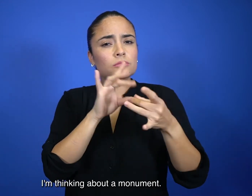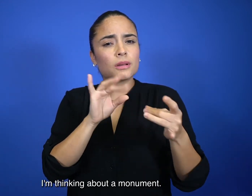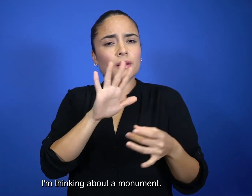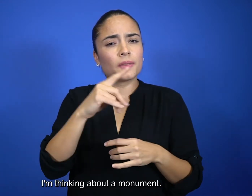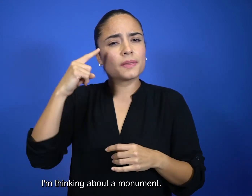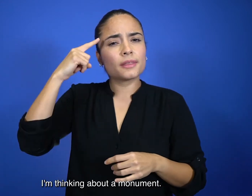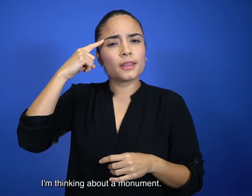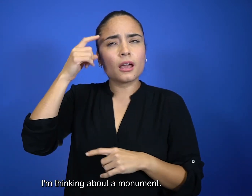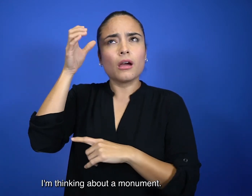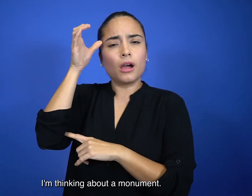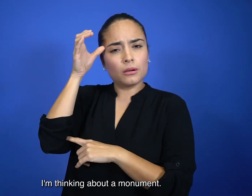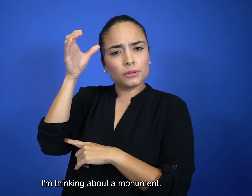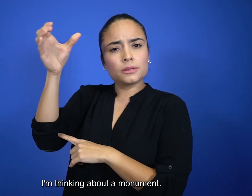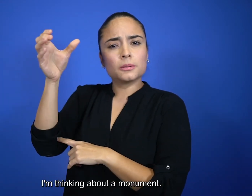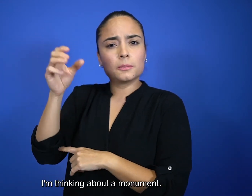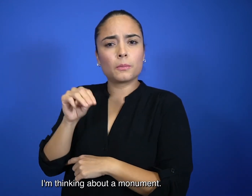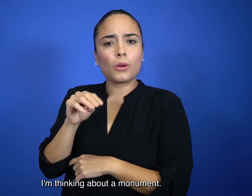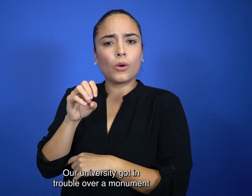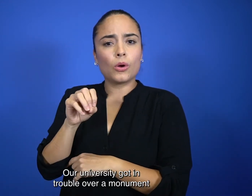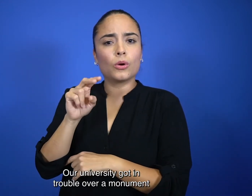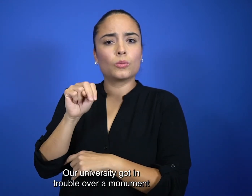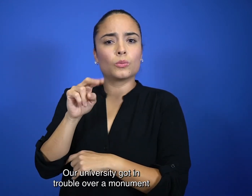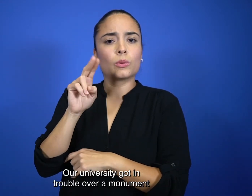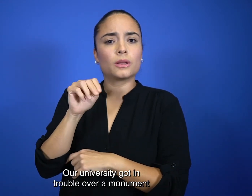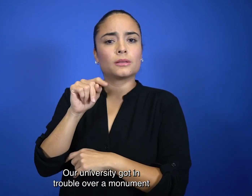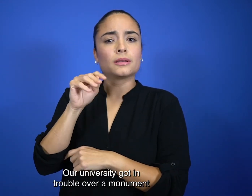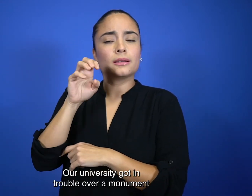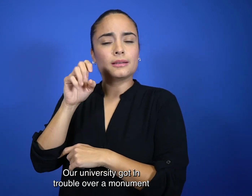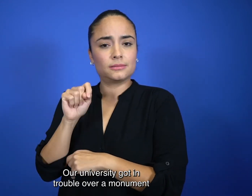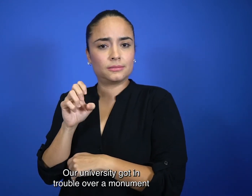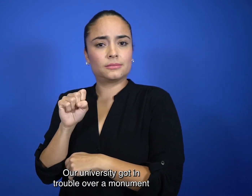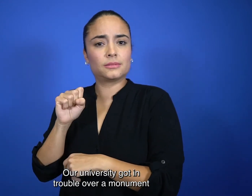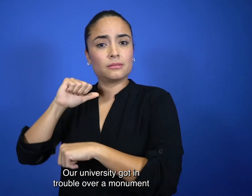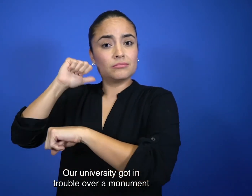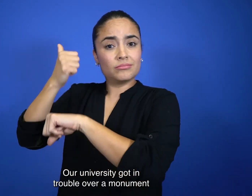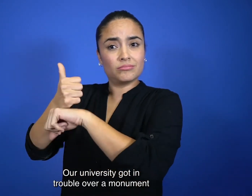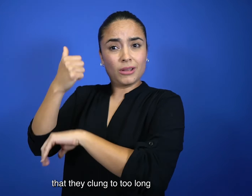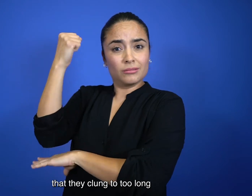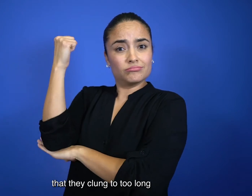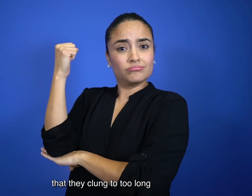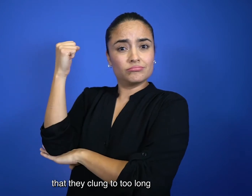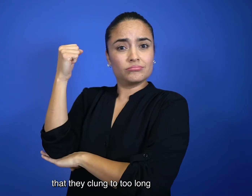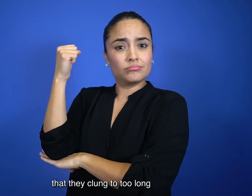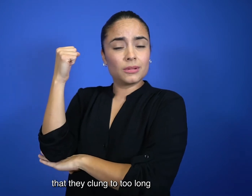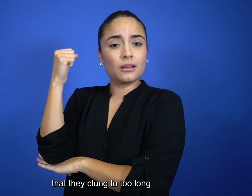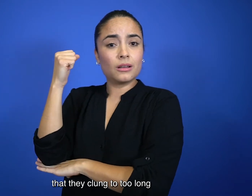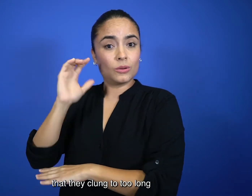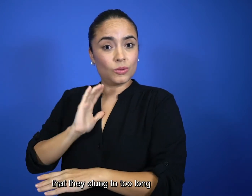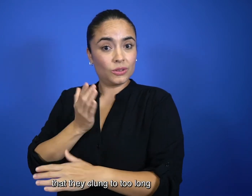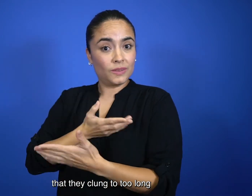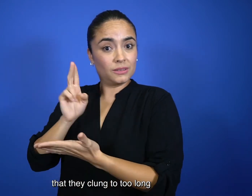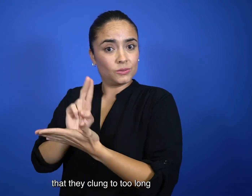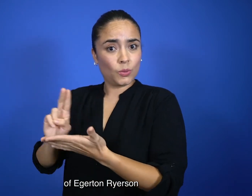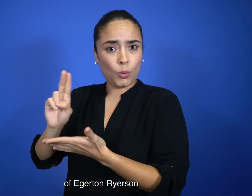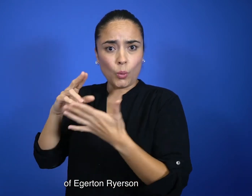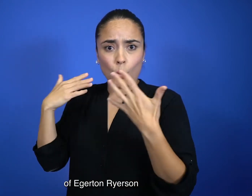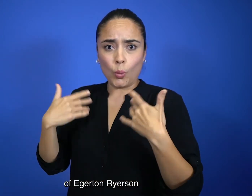monument. Our university got in trouble over a monument that they clung to too long, and